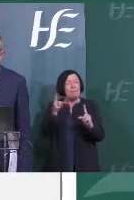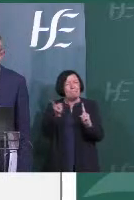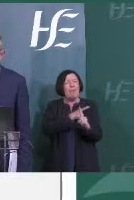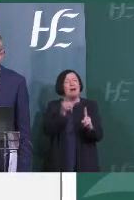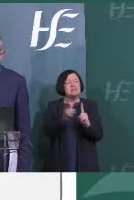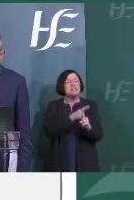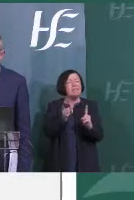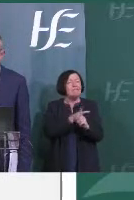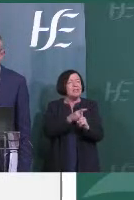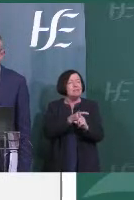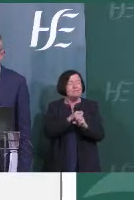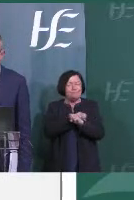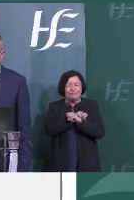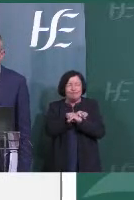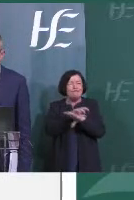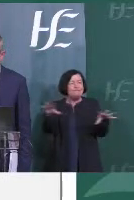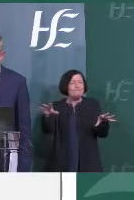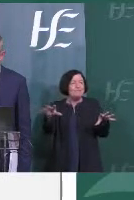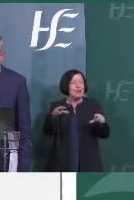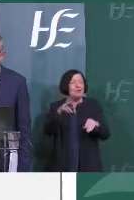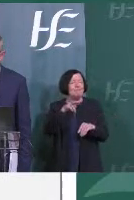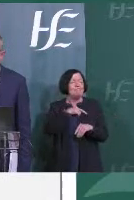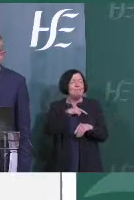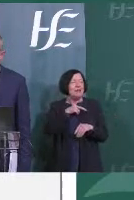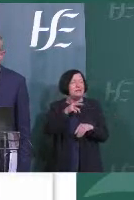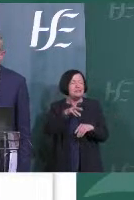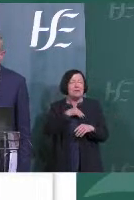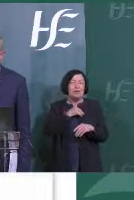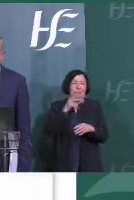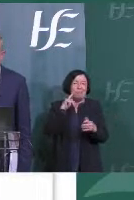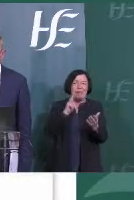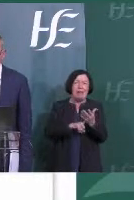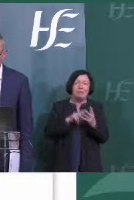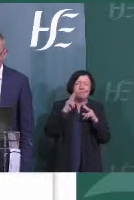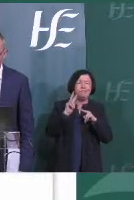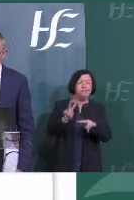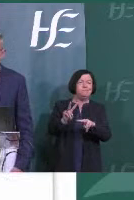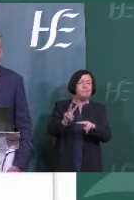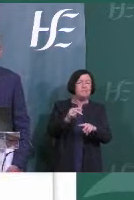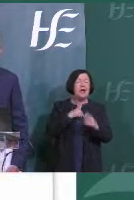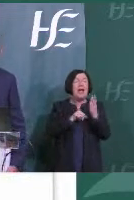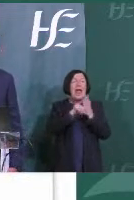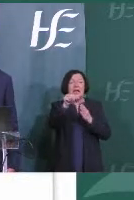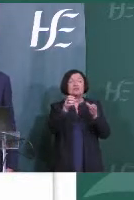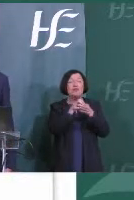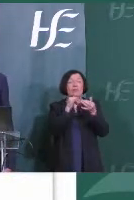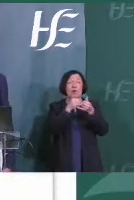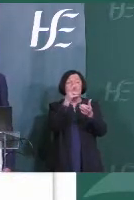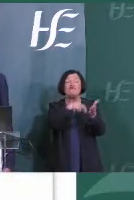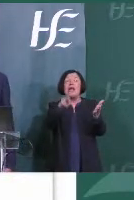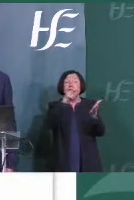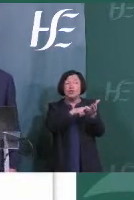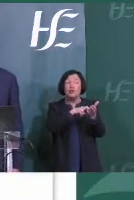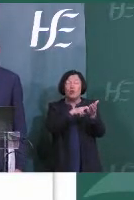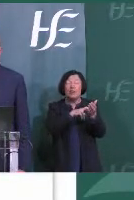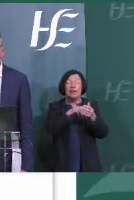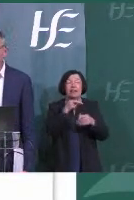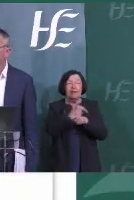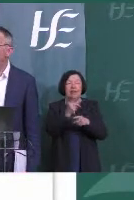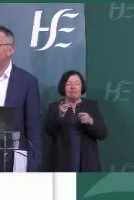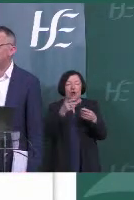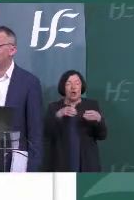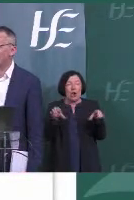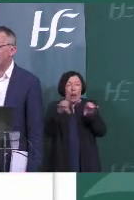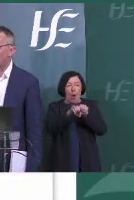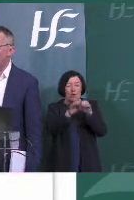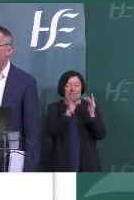was complete. It was really something to behold. So our age groups who are registered for the vaccination, and of course there's a very